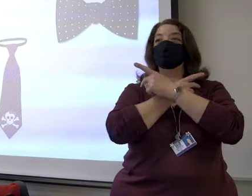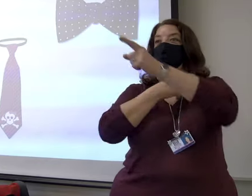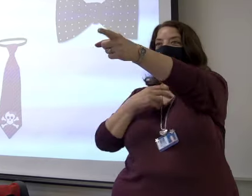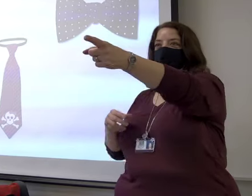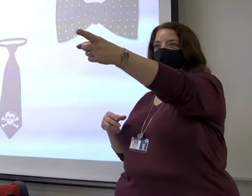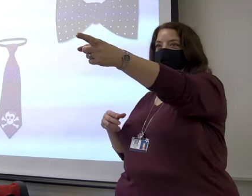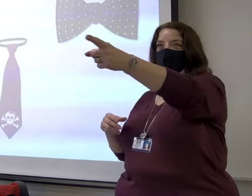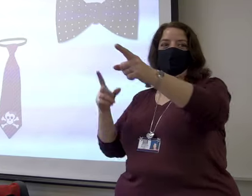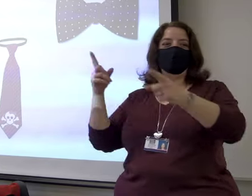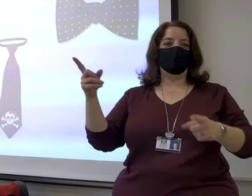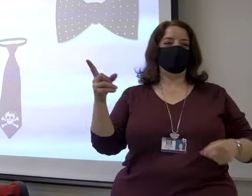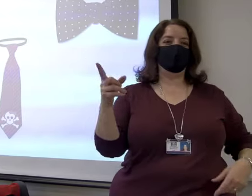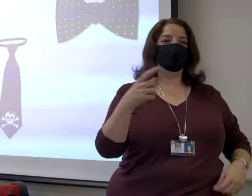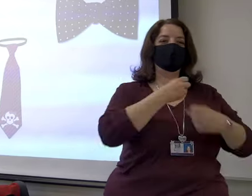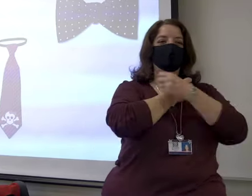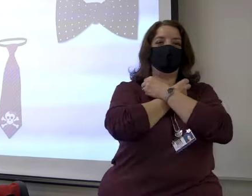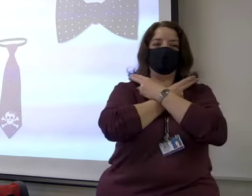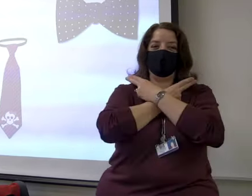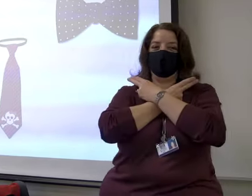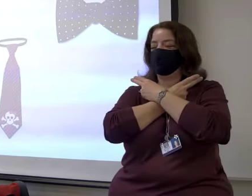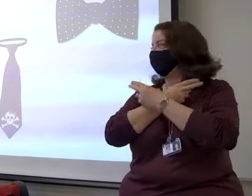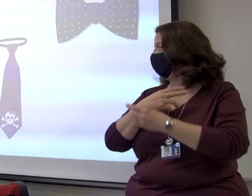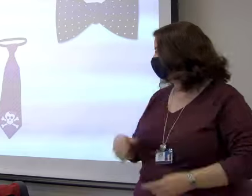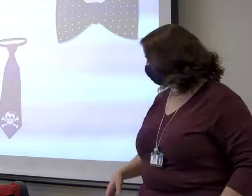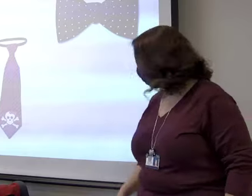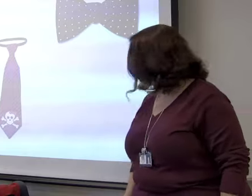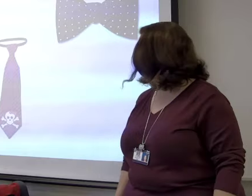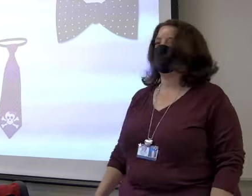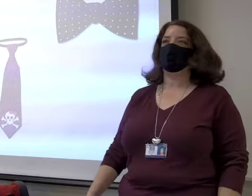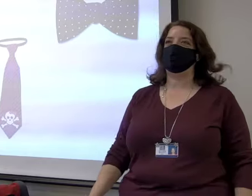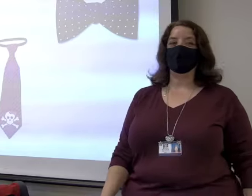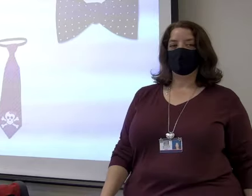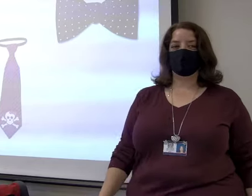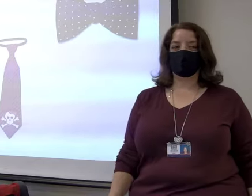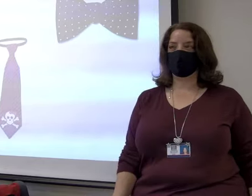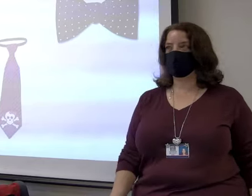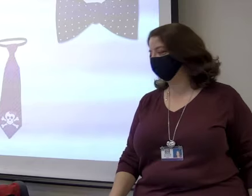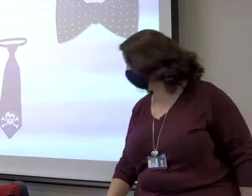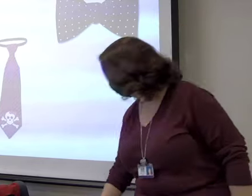monster we know, yes, Halloween Story wore a bow tie, so you've probably seen that. Bow ties are cool.